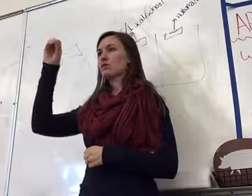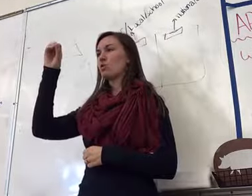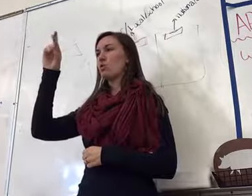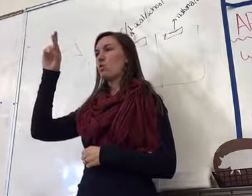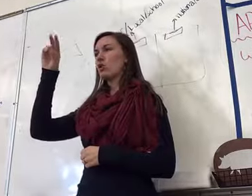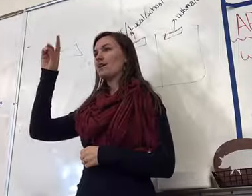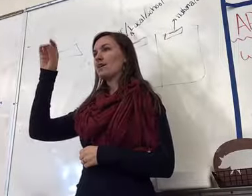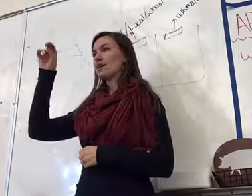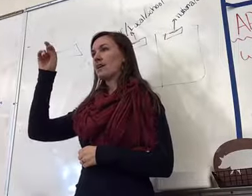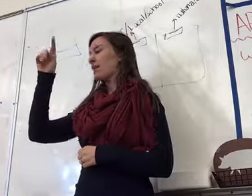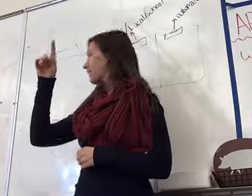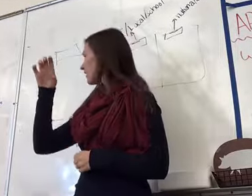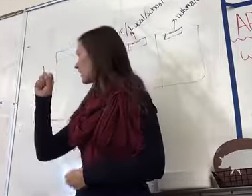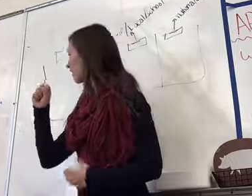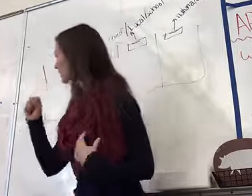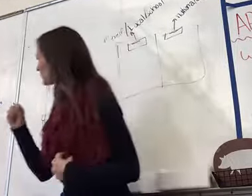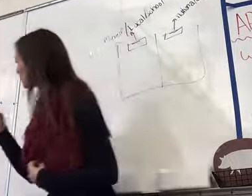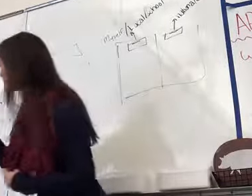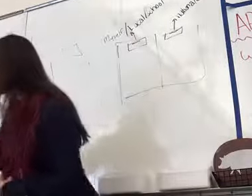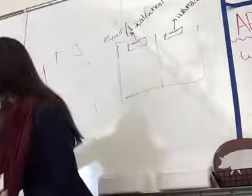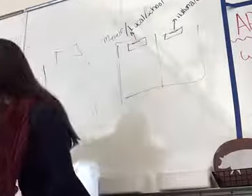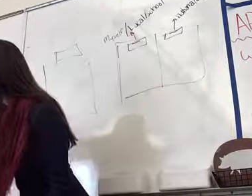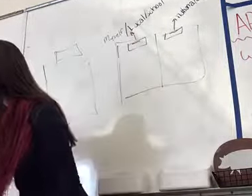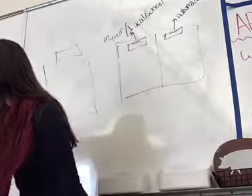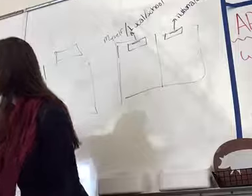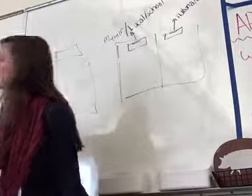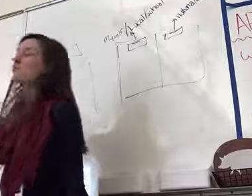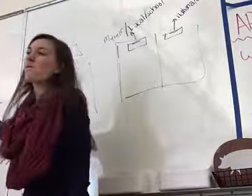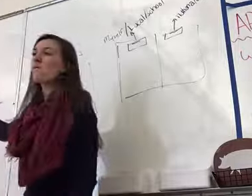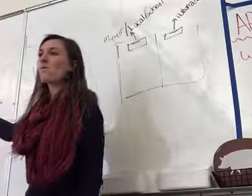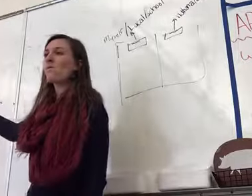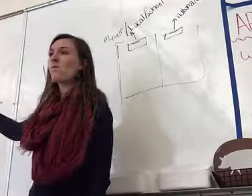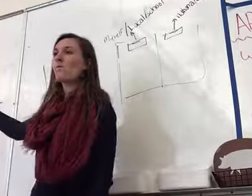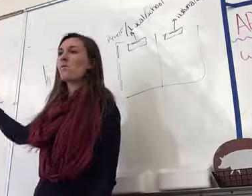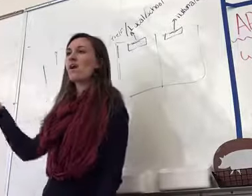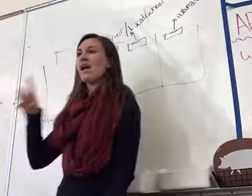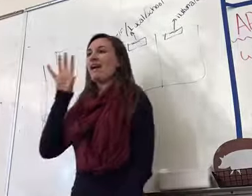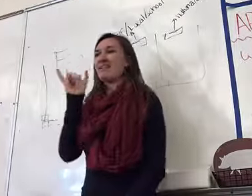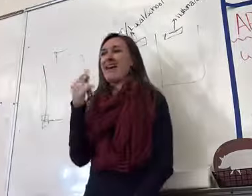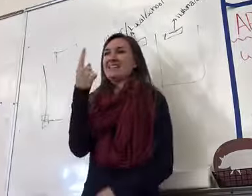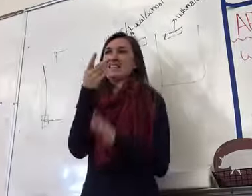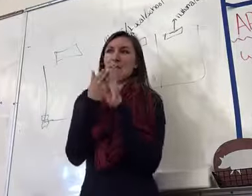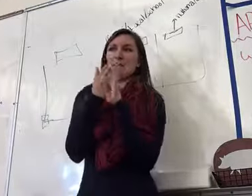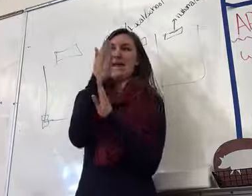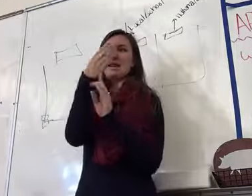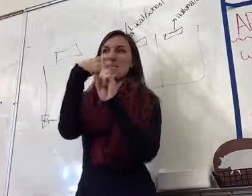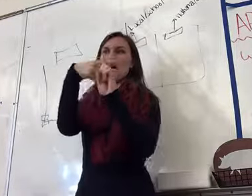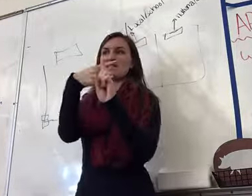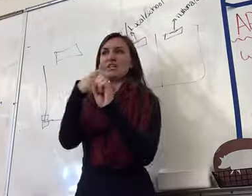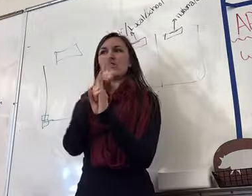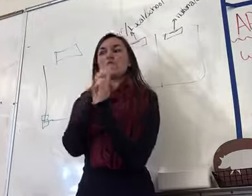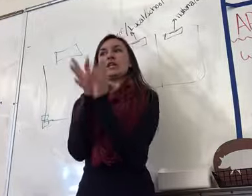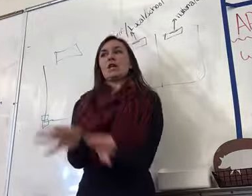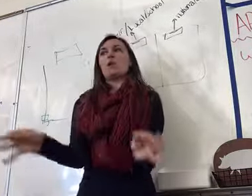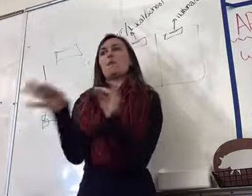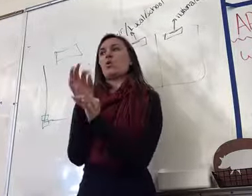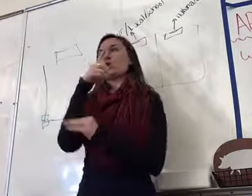know that. If you don't know that that's the positive, Northwest Ordinance, that is going to be the one really important one that you need to know.